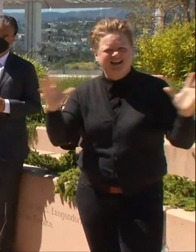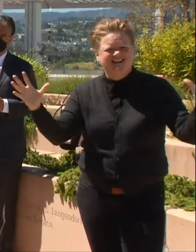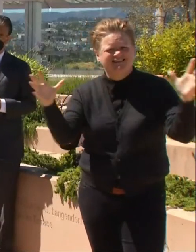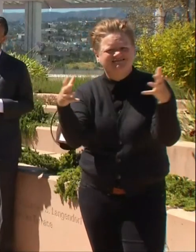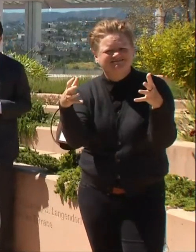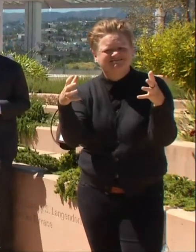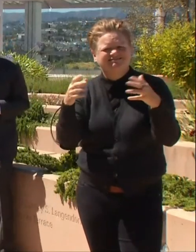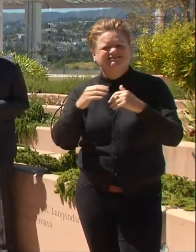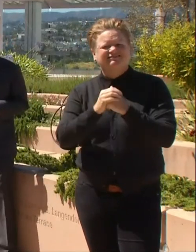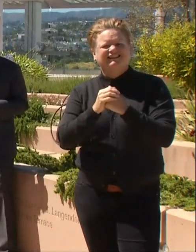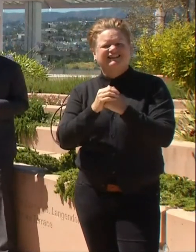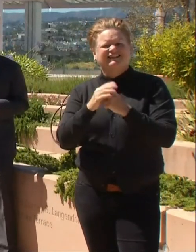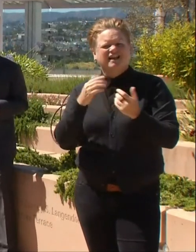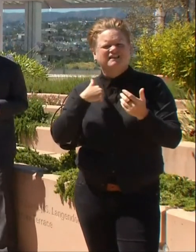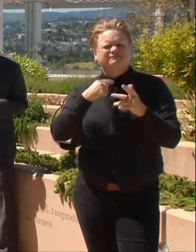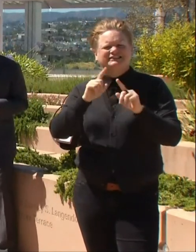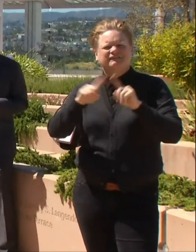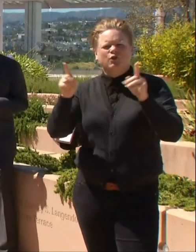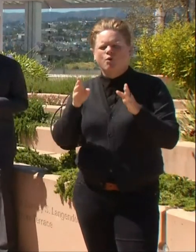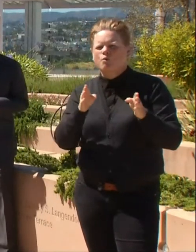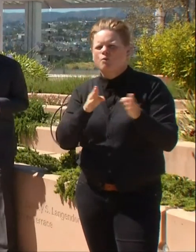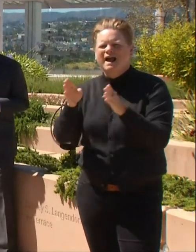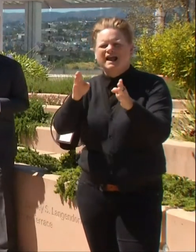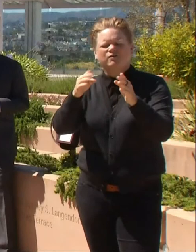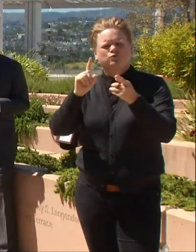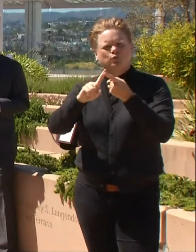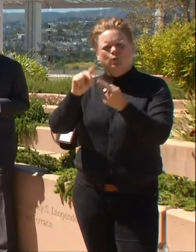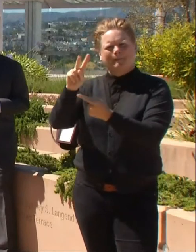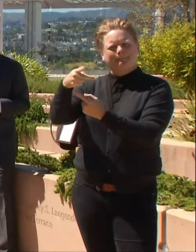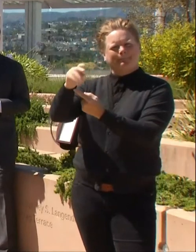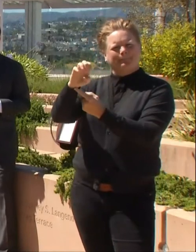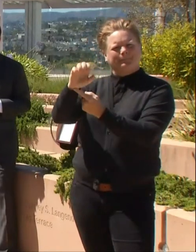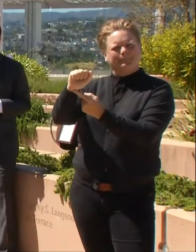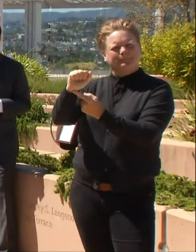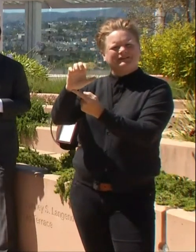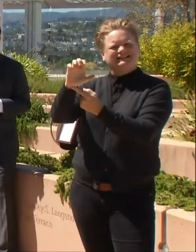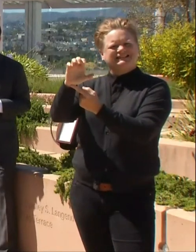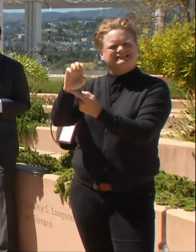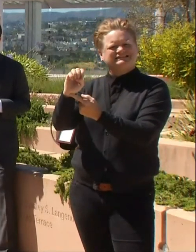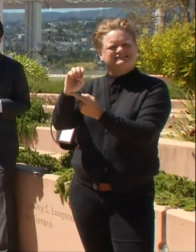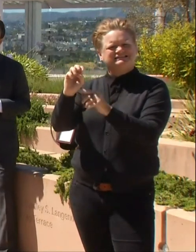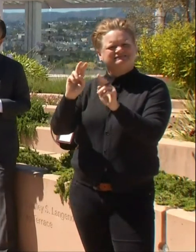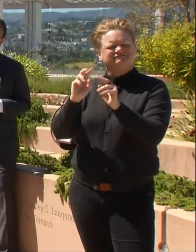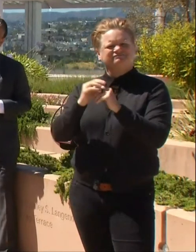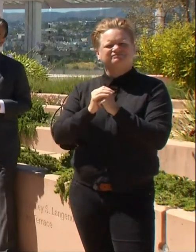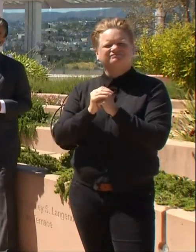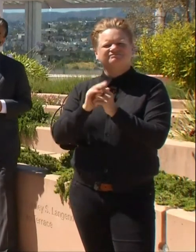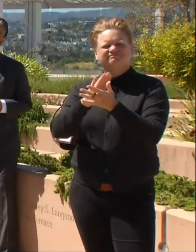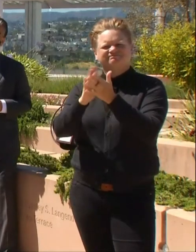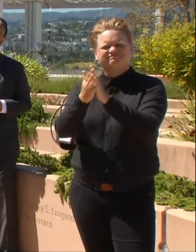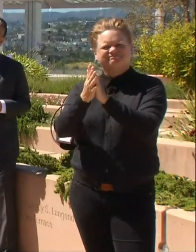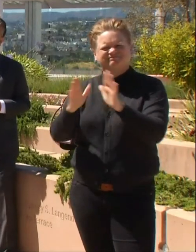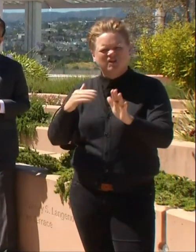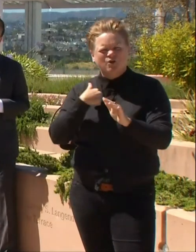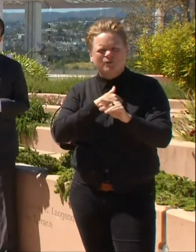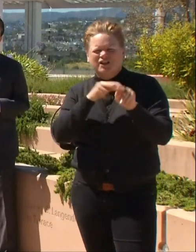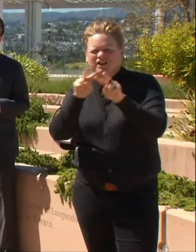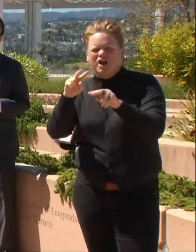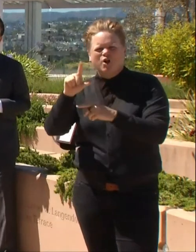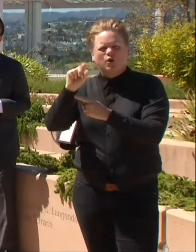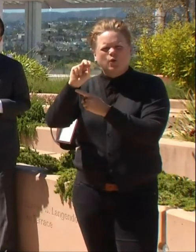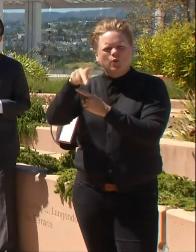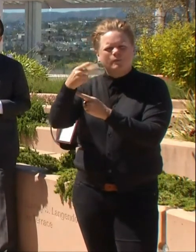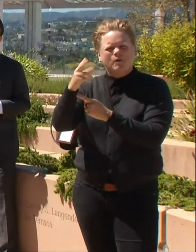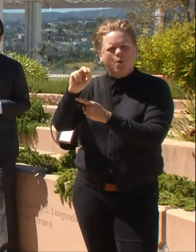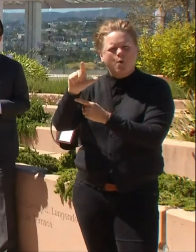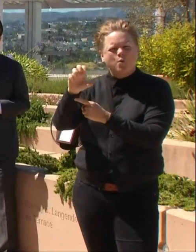we are constantly taking steps to fill loopholes in the law, to invest in community safety, and to ensure that the future of California, the future